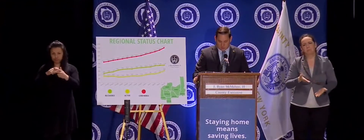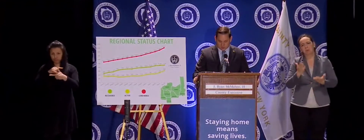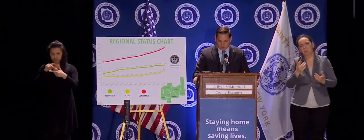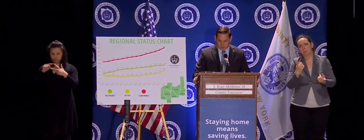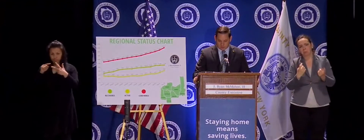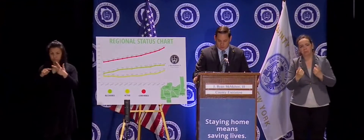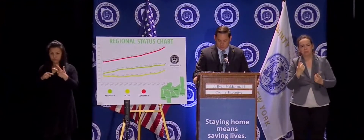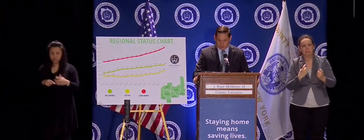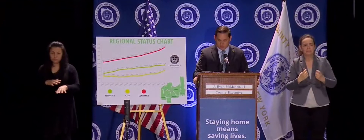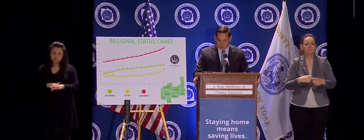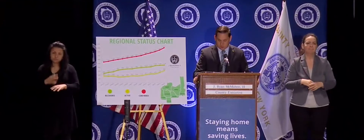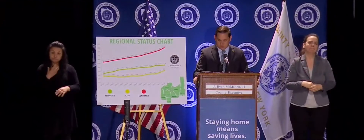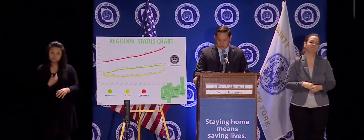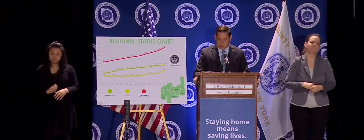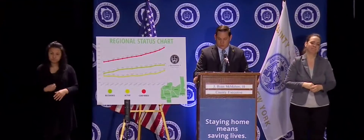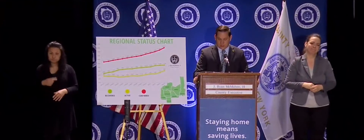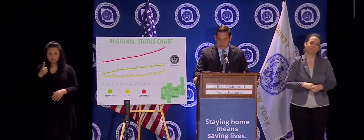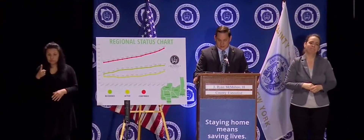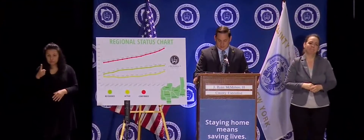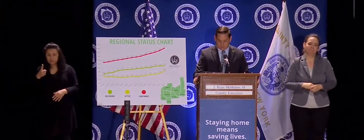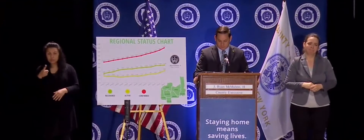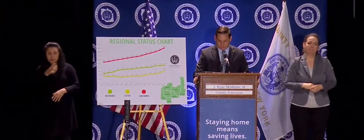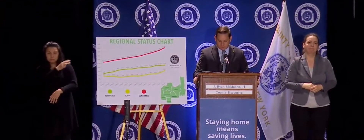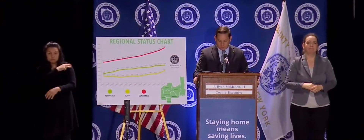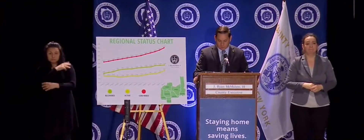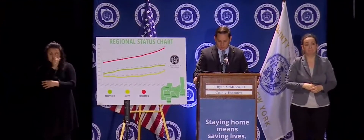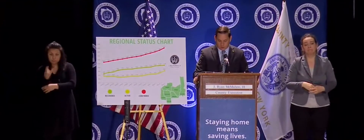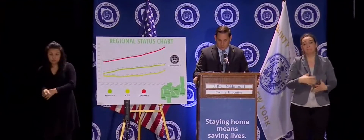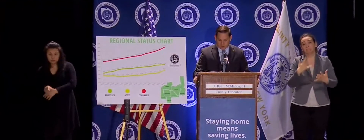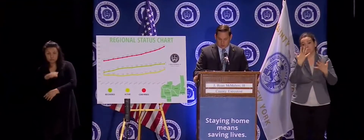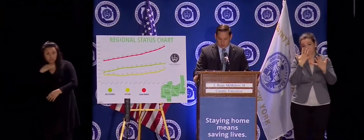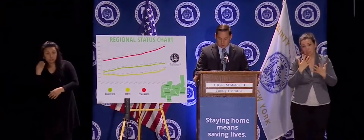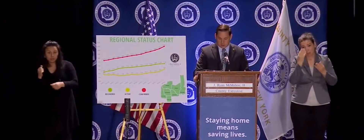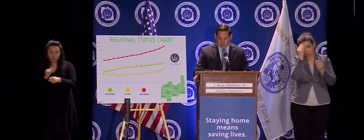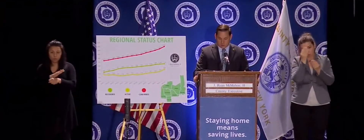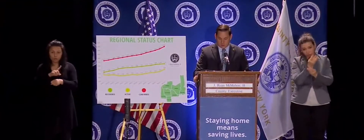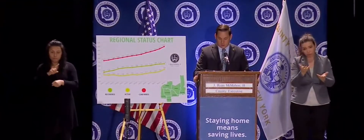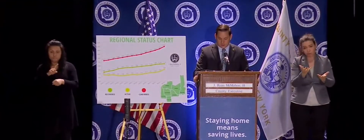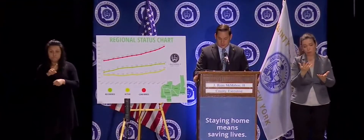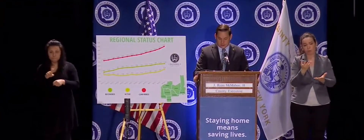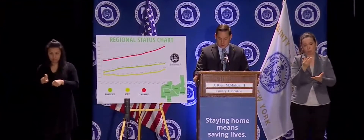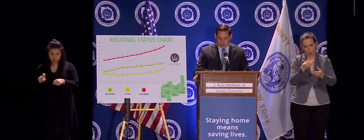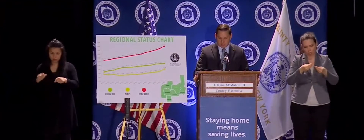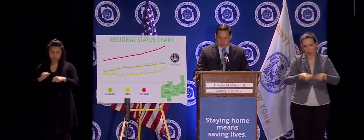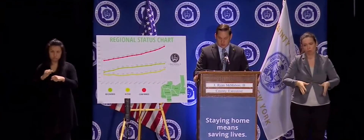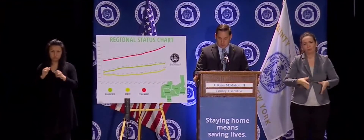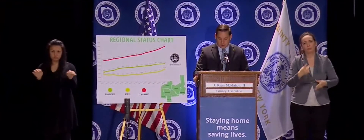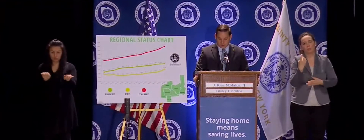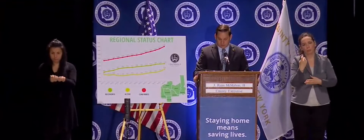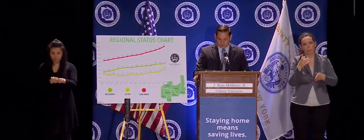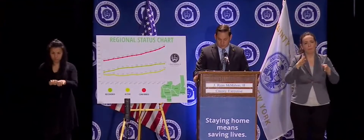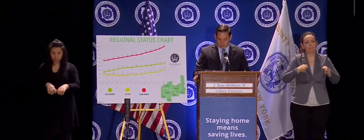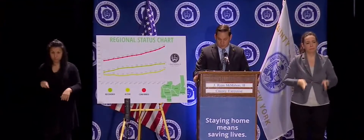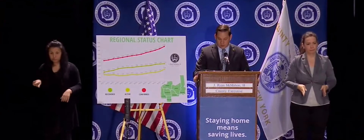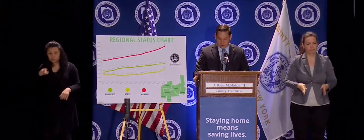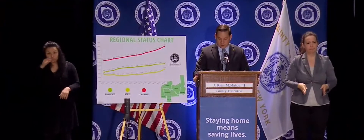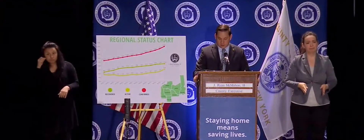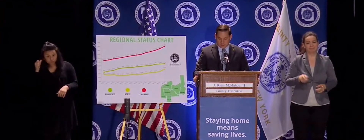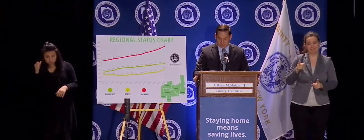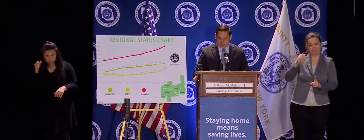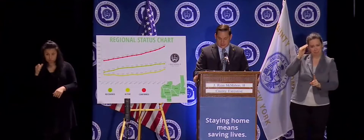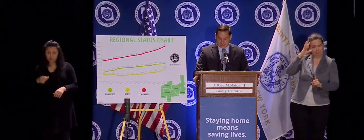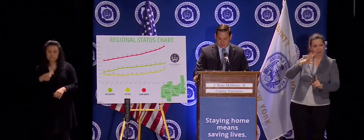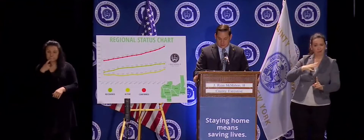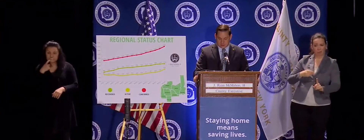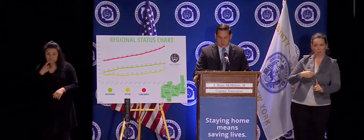we've lost another member of the community to COVID-19. He was a Caucasian male in